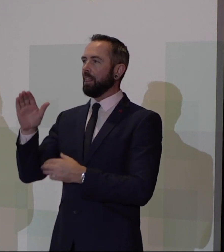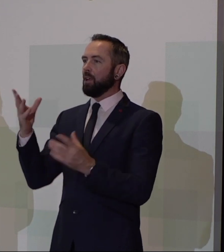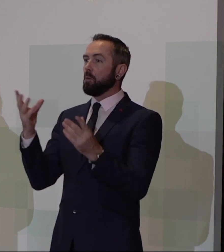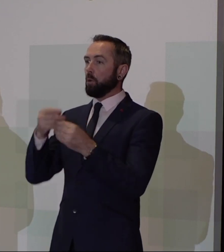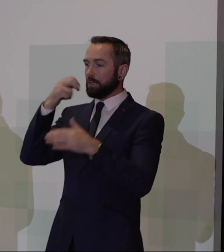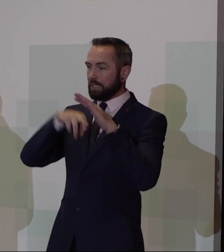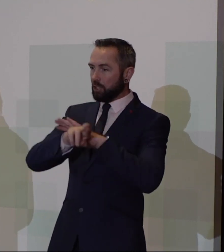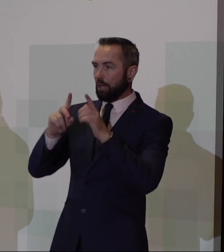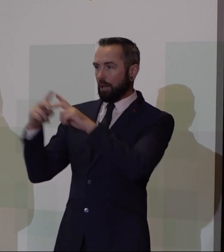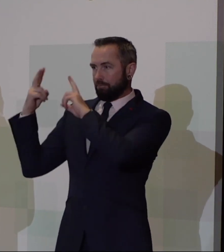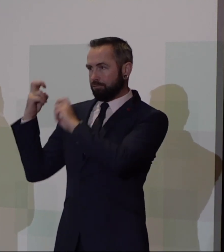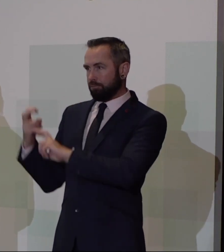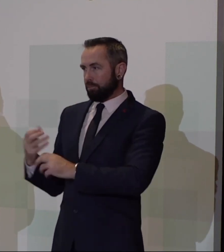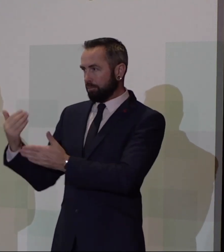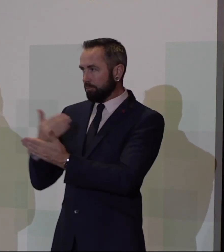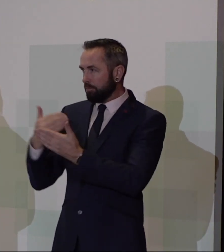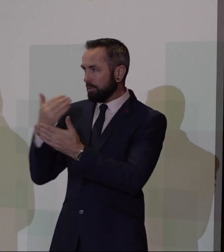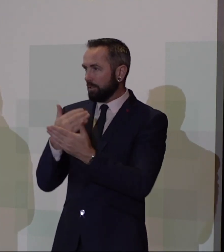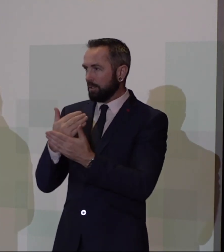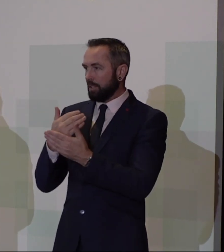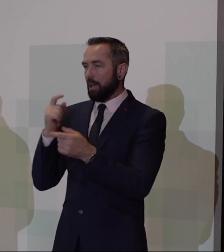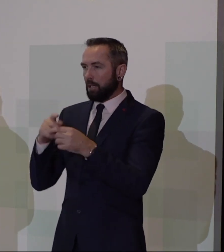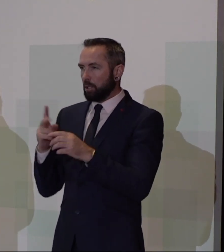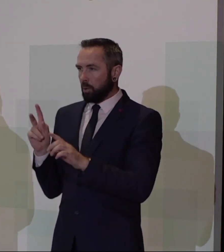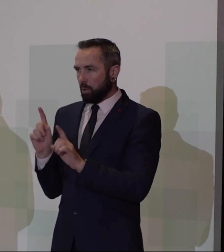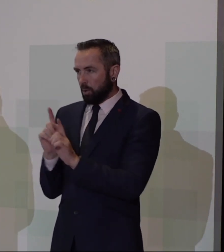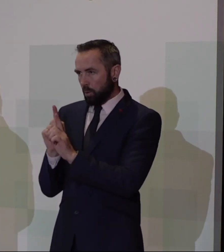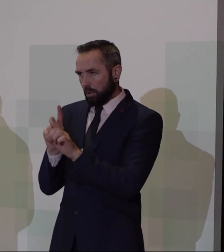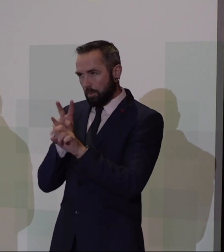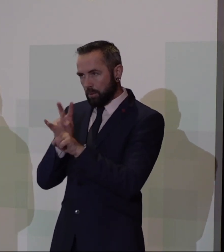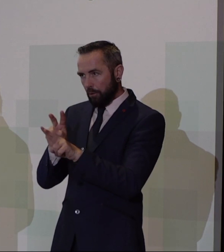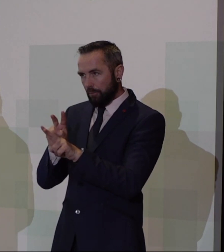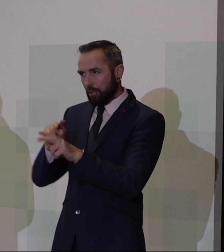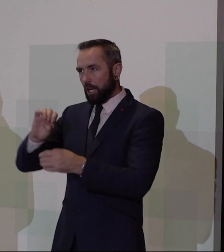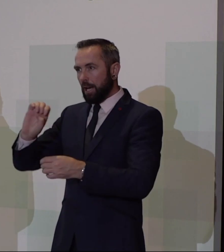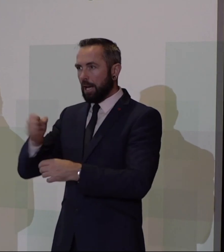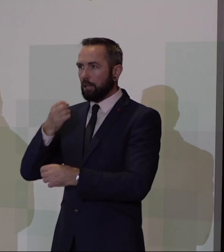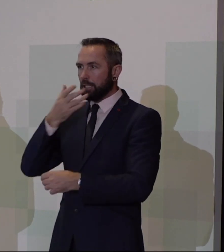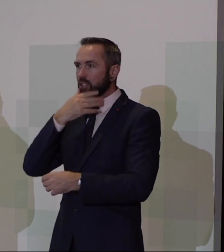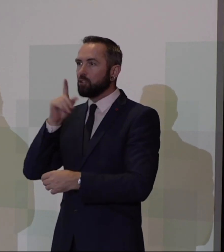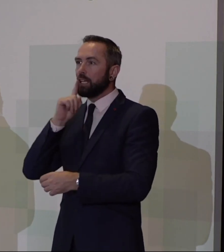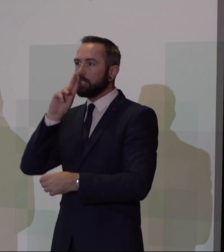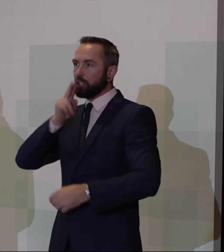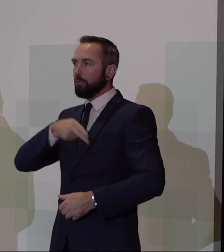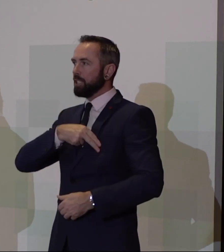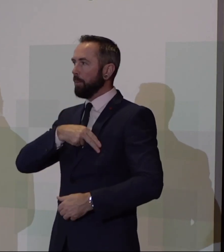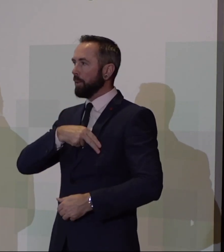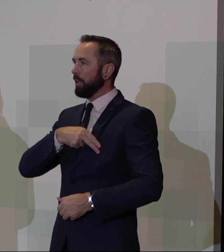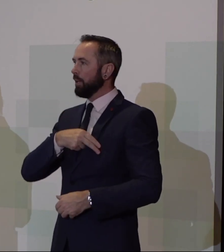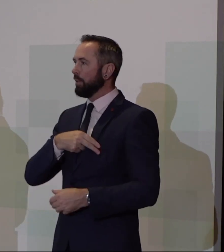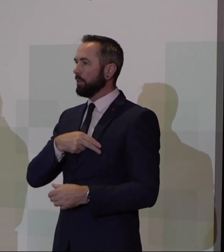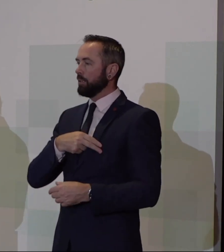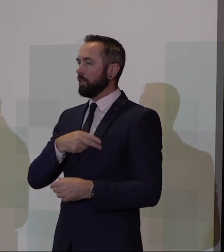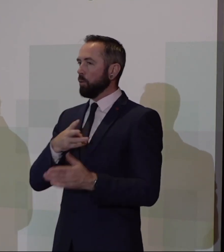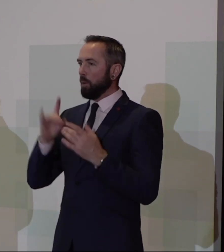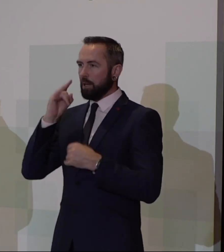teacher and a researcher and is a close observer of early gender stereotyping. And when we've heard from the three of them, we will